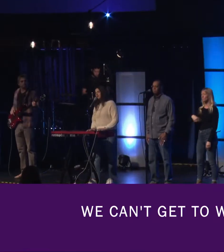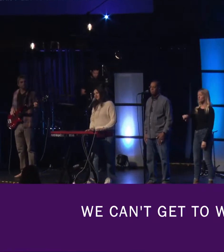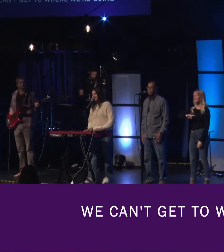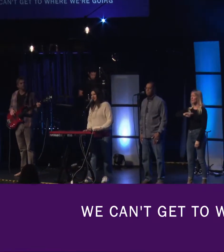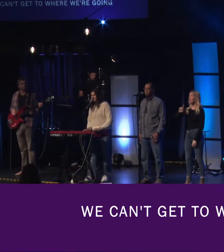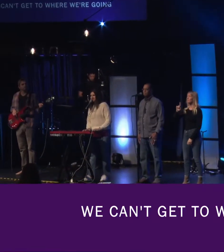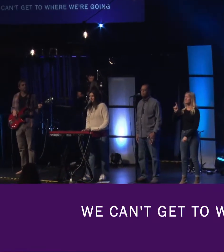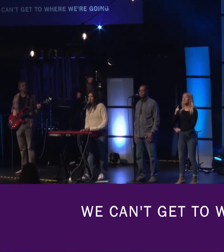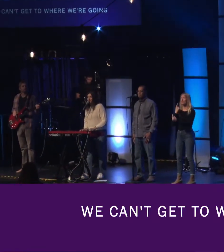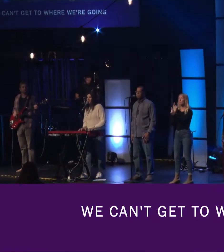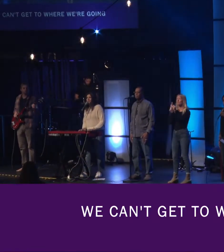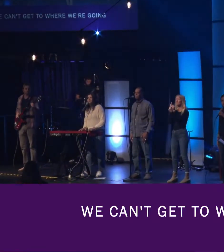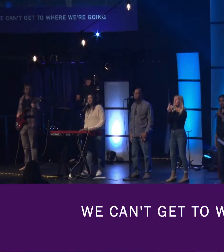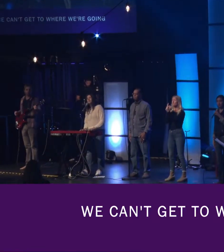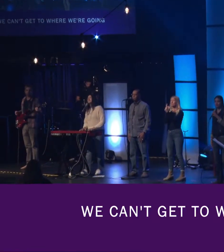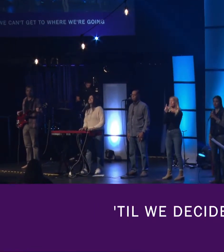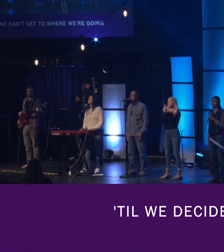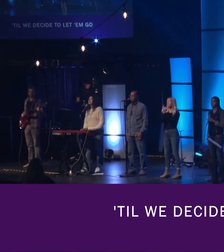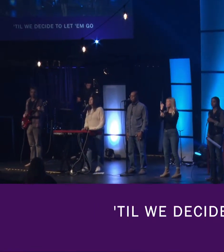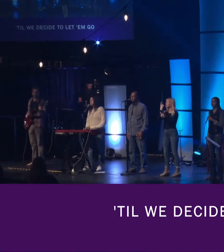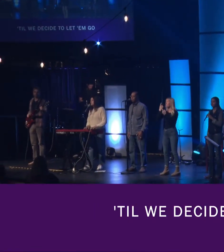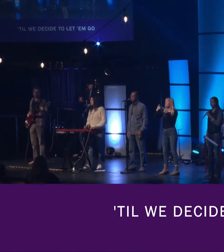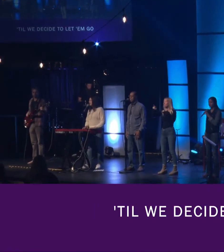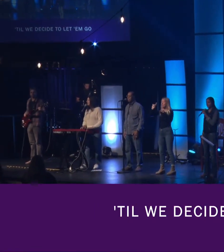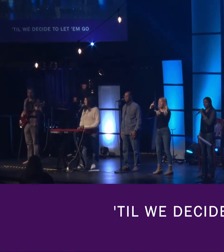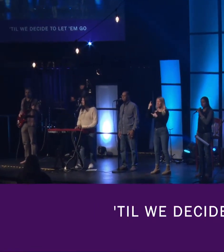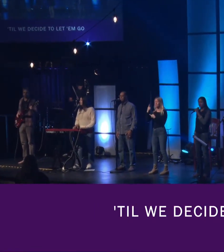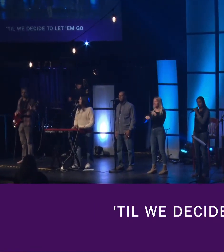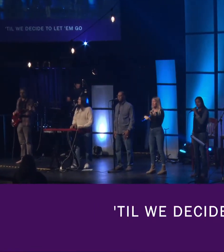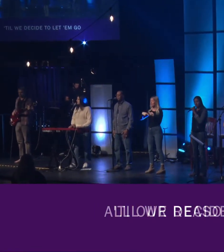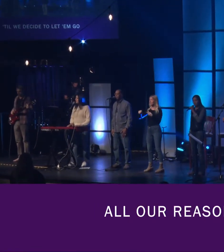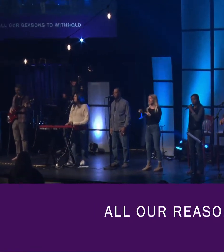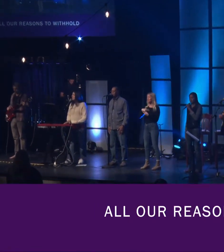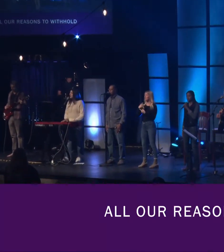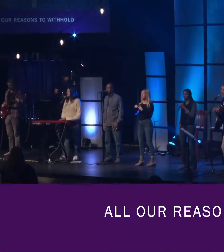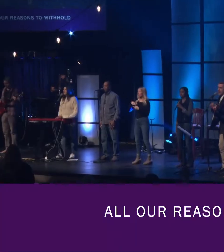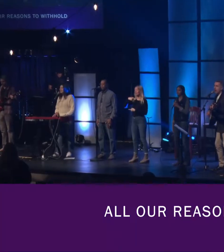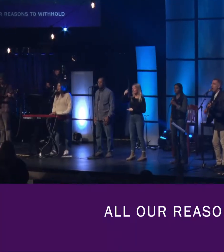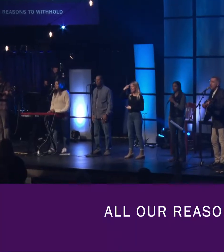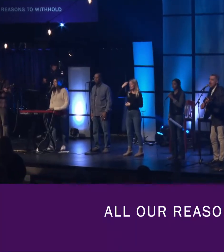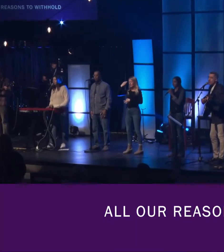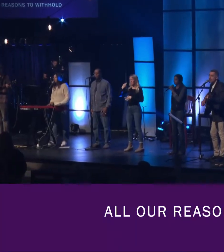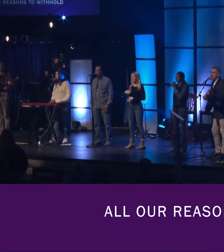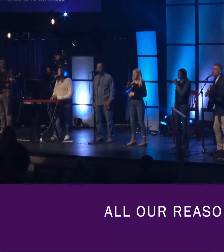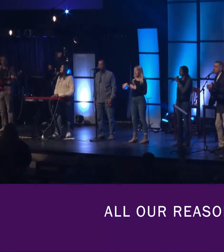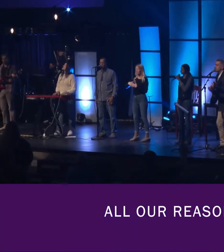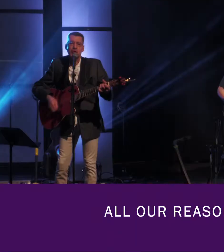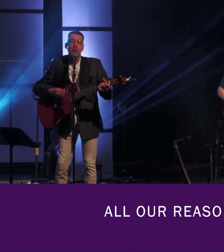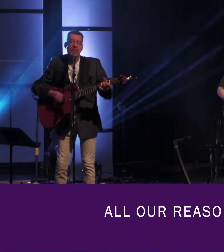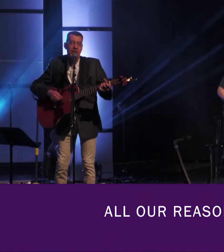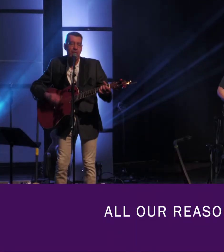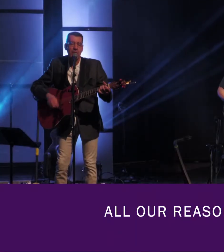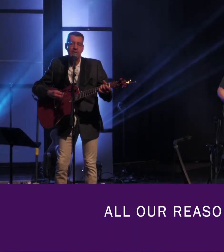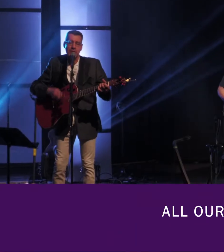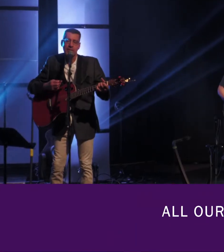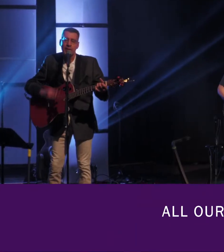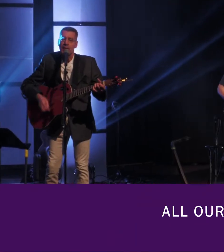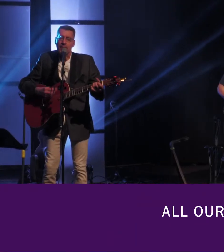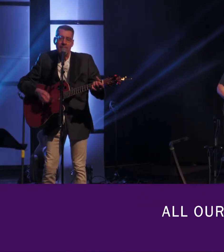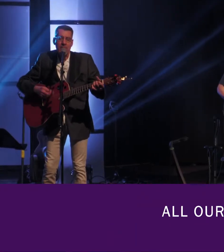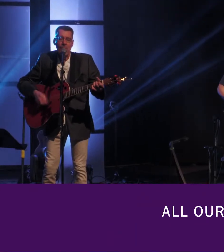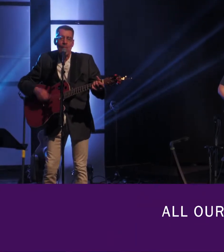We can't get to where we're going, but we decide to let them go. All our reasons to